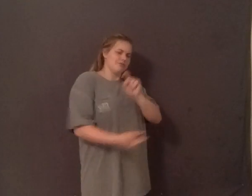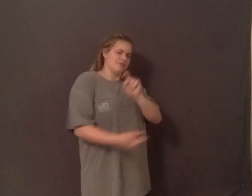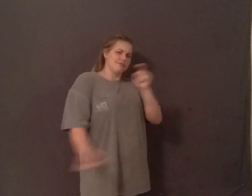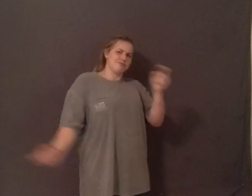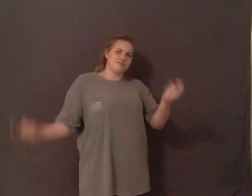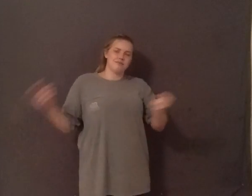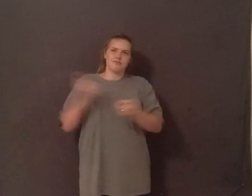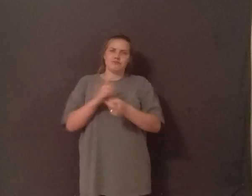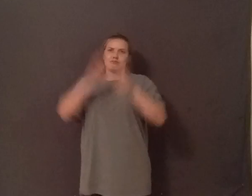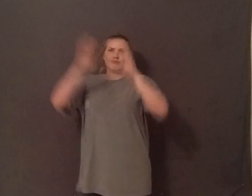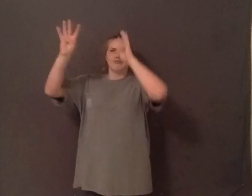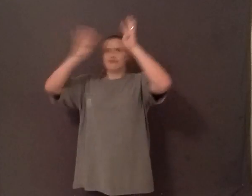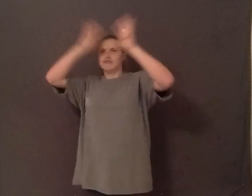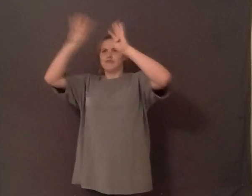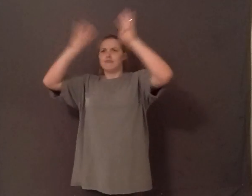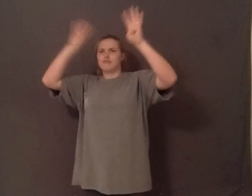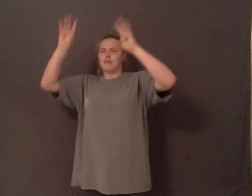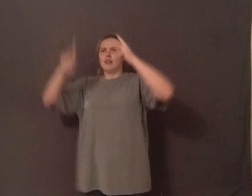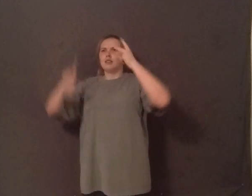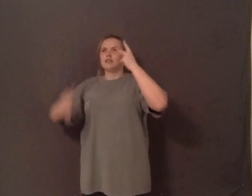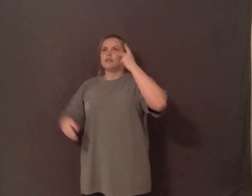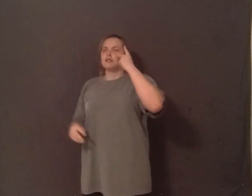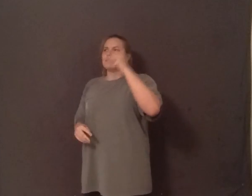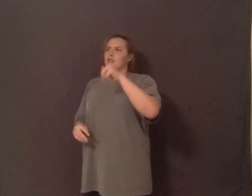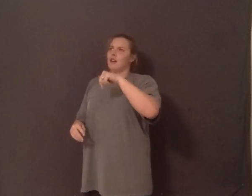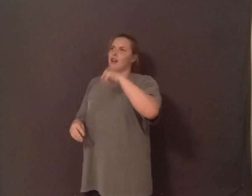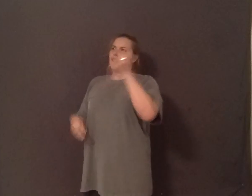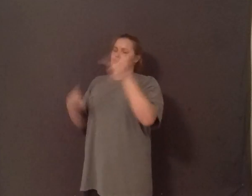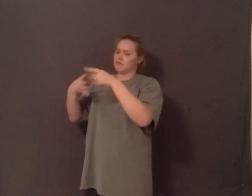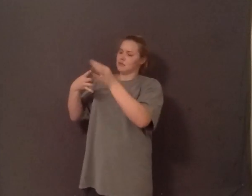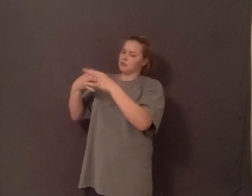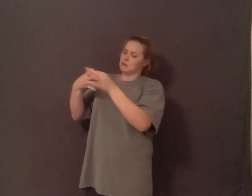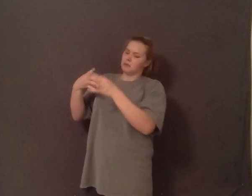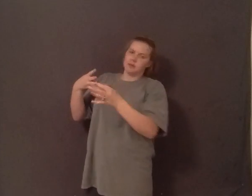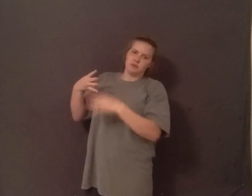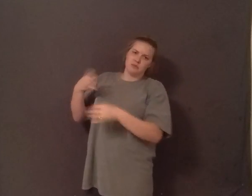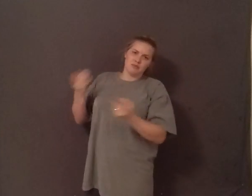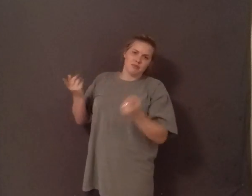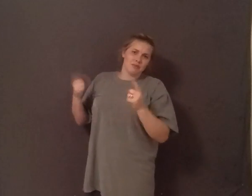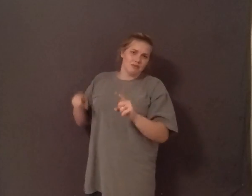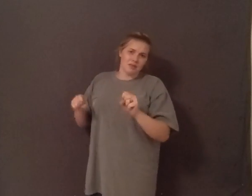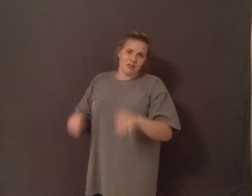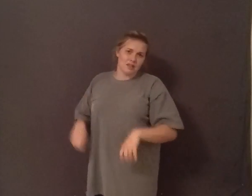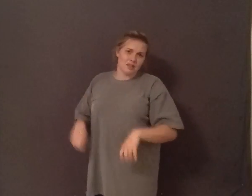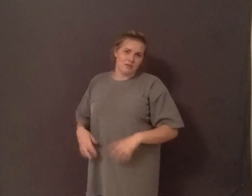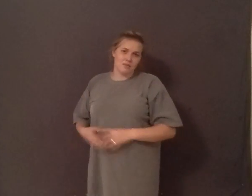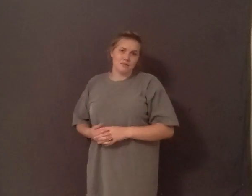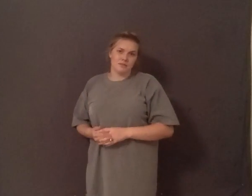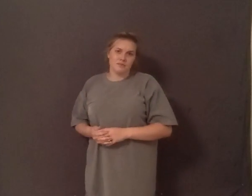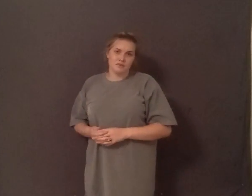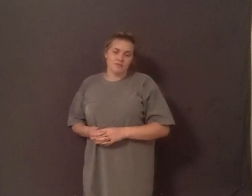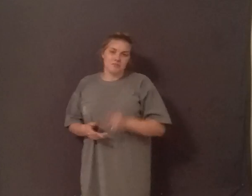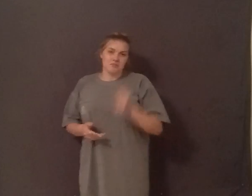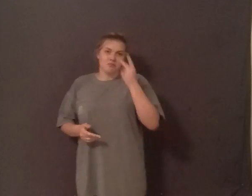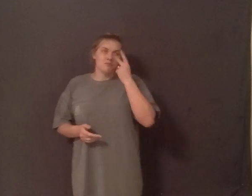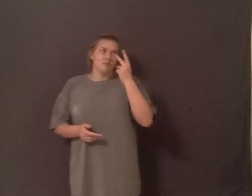inventive. Take time to really see that there's so many possible outcomes that could come from anything. I mean, look at the past. Haven't there